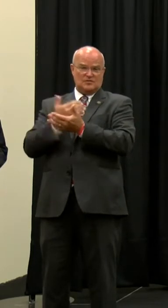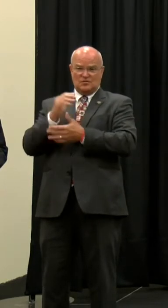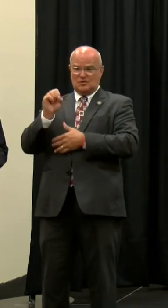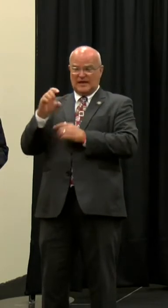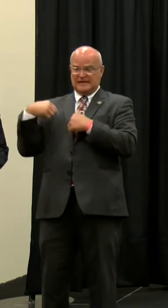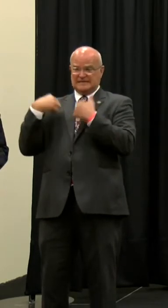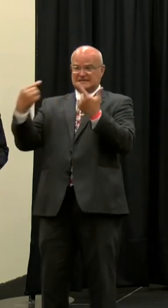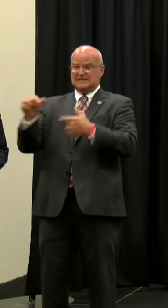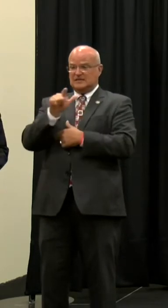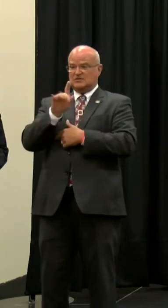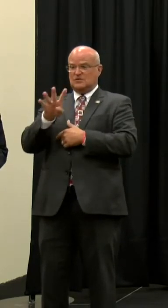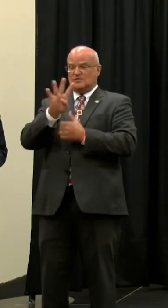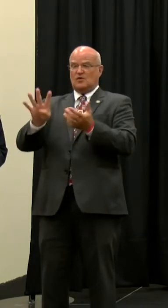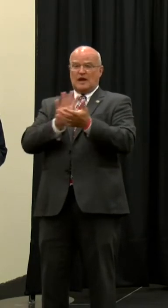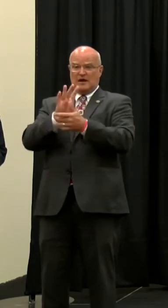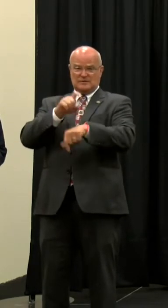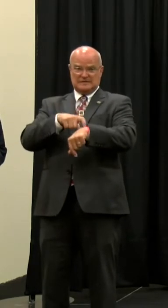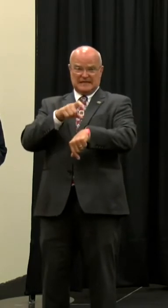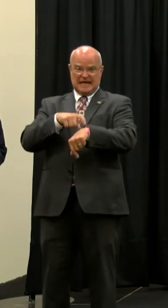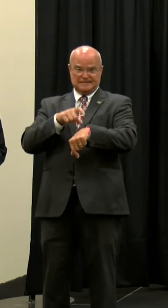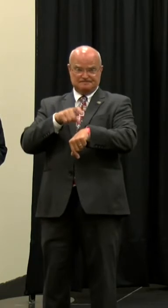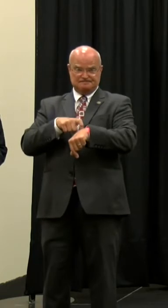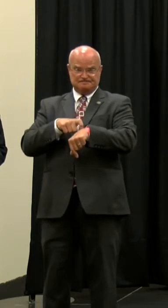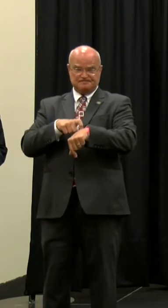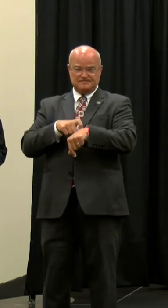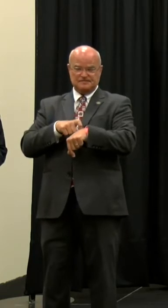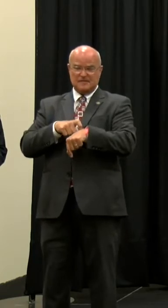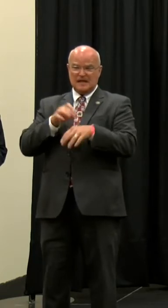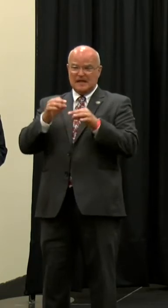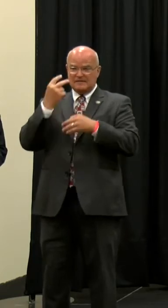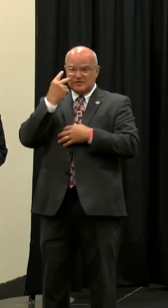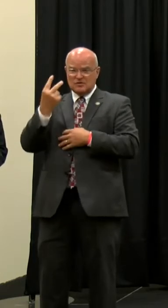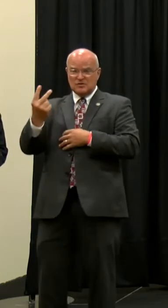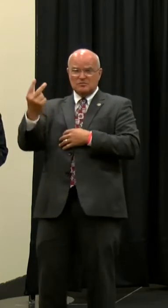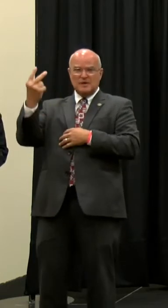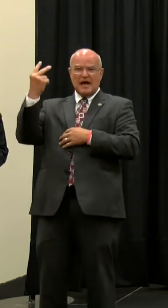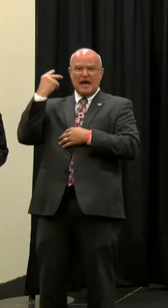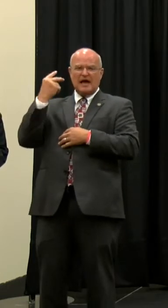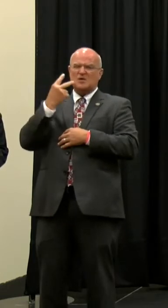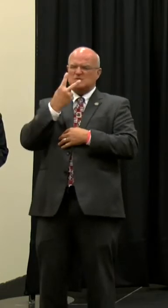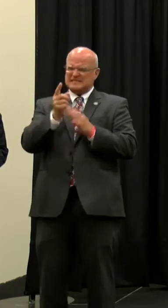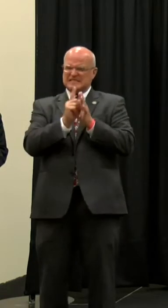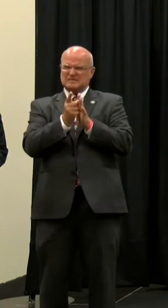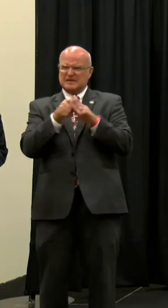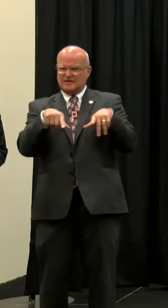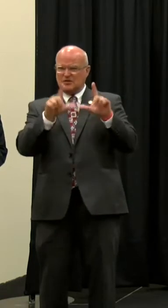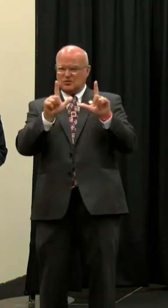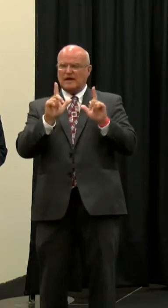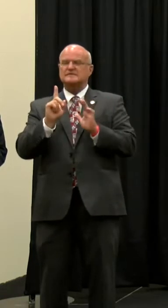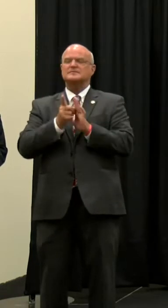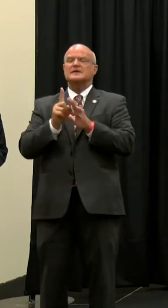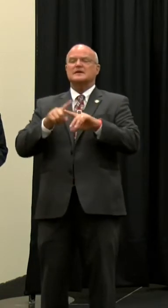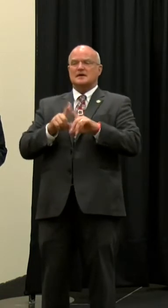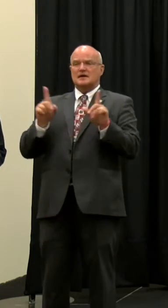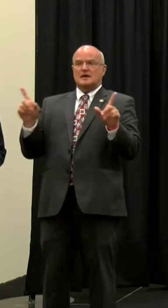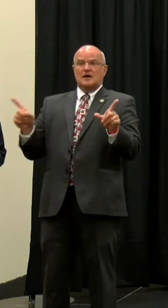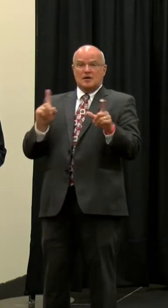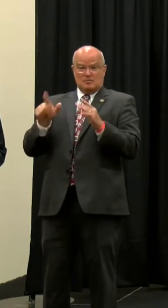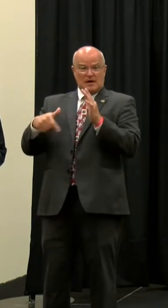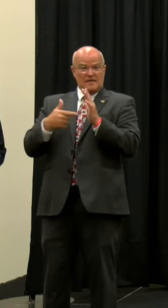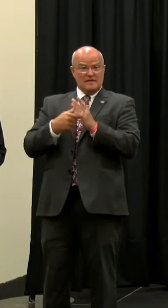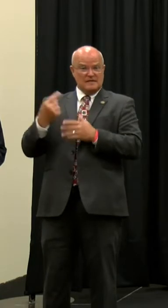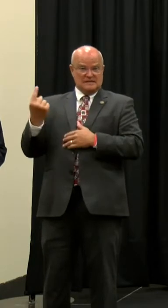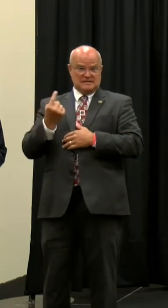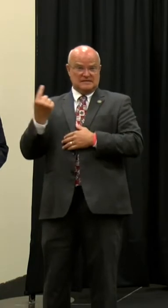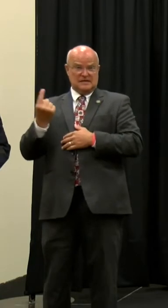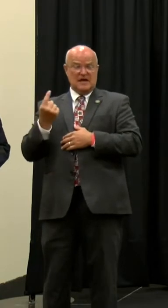cases in a 24-hour period. And if you look back, and we'll see that when we go to the graphs, but this is